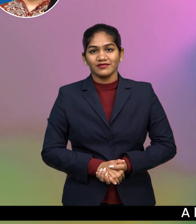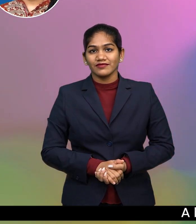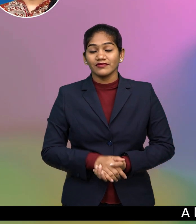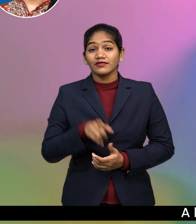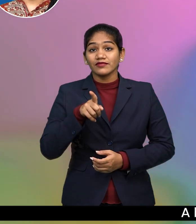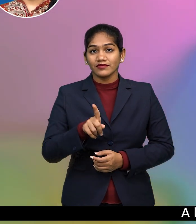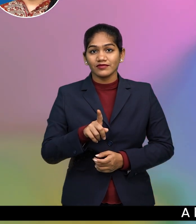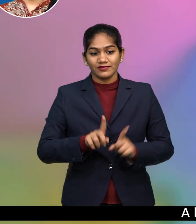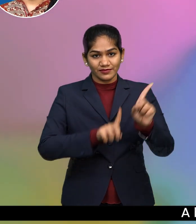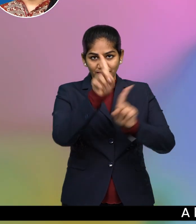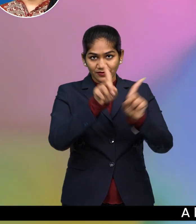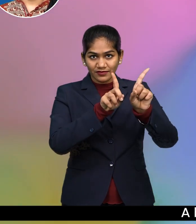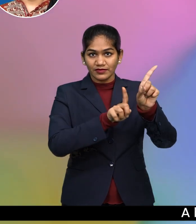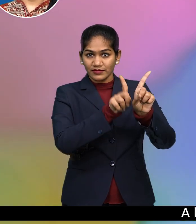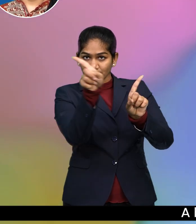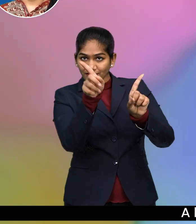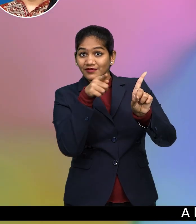A branch of the plant